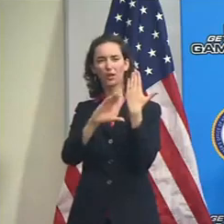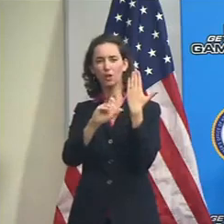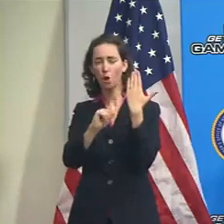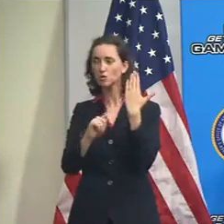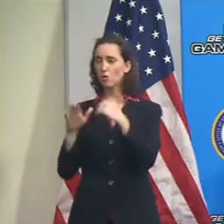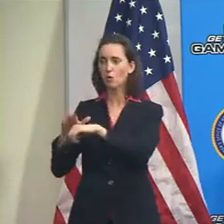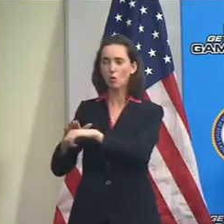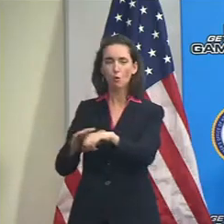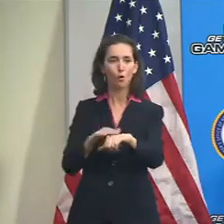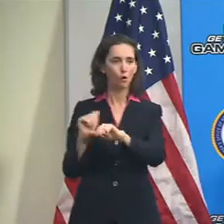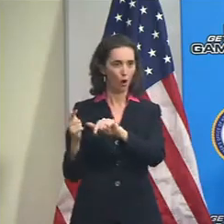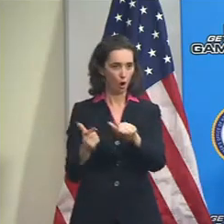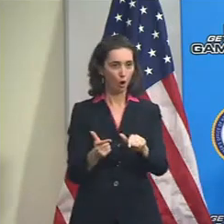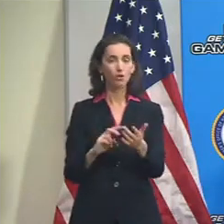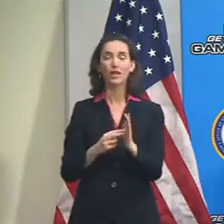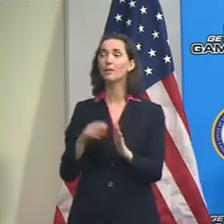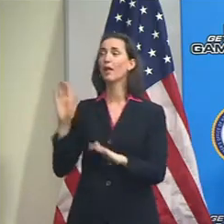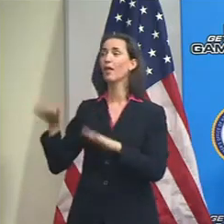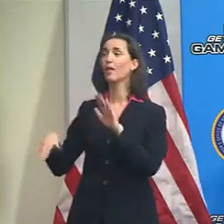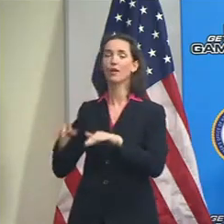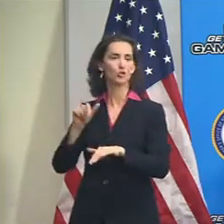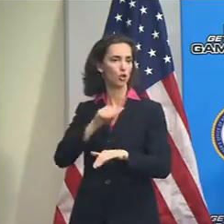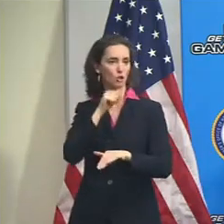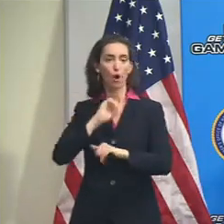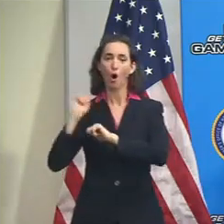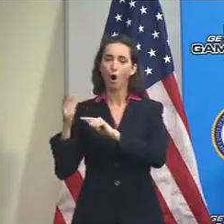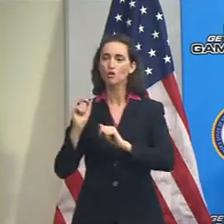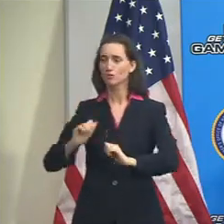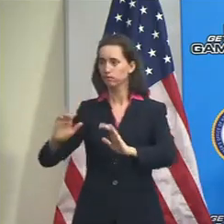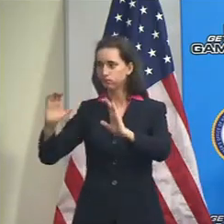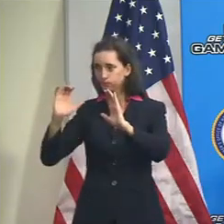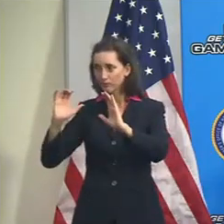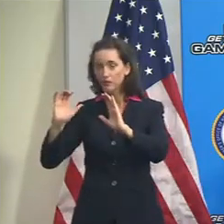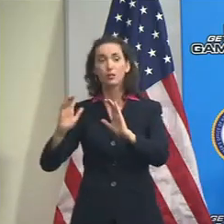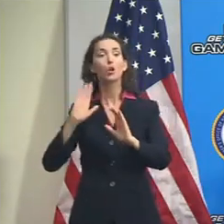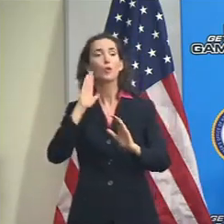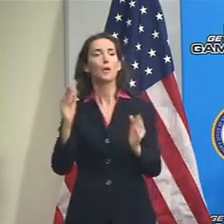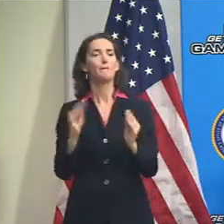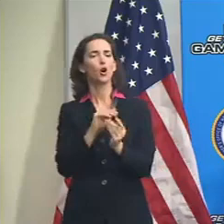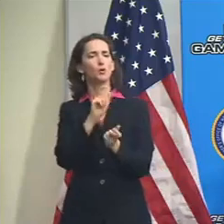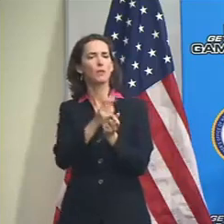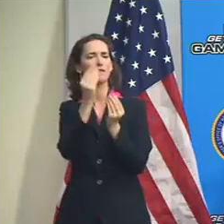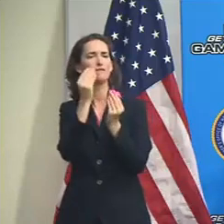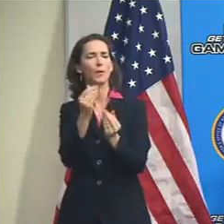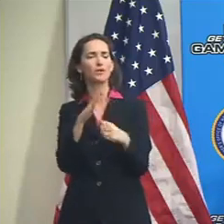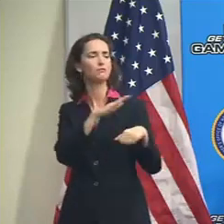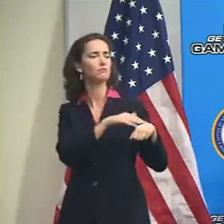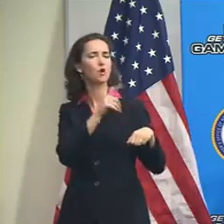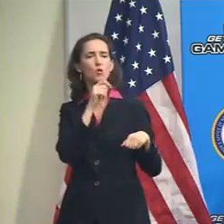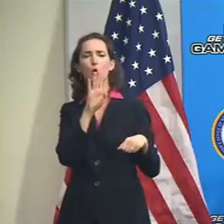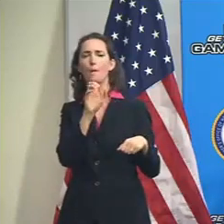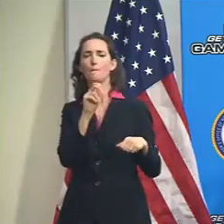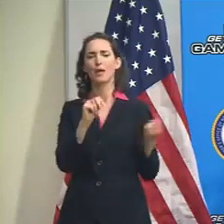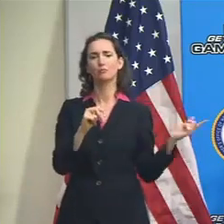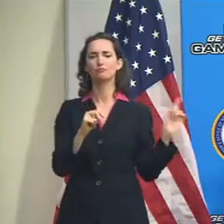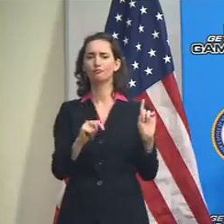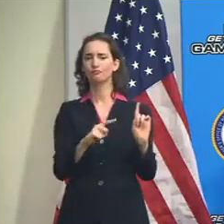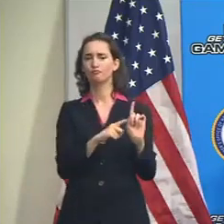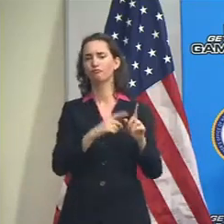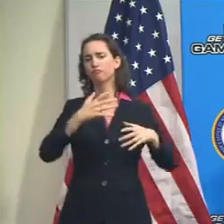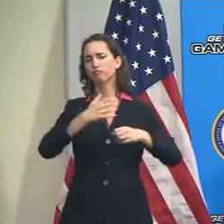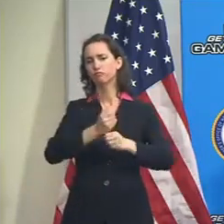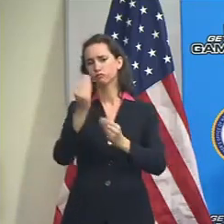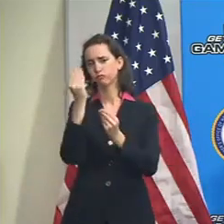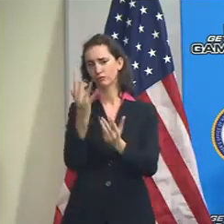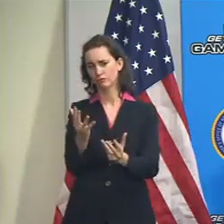down. And with a lot more specific and detailed information, I'm going to ask Ben to come up and give you a briefing. Now, none